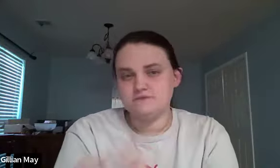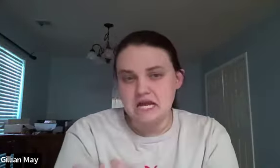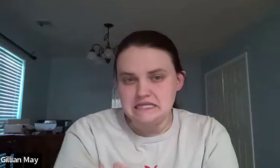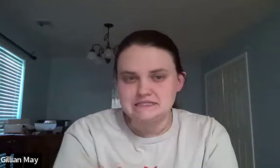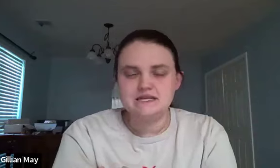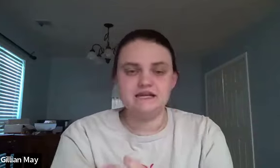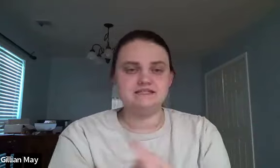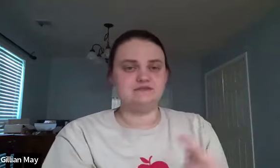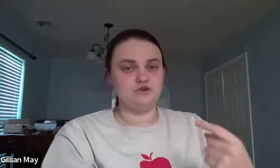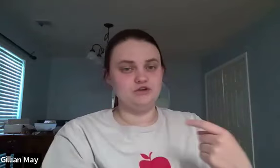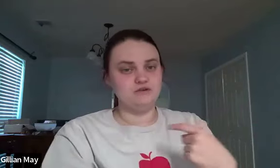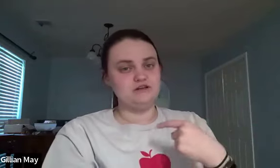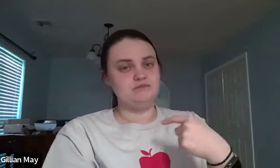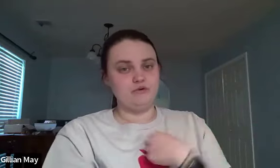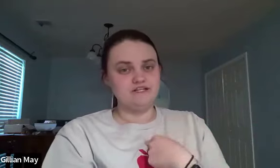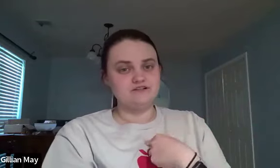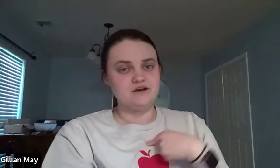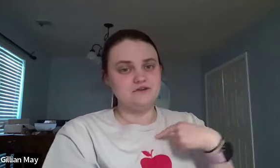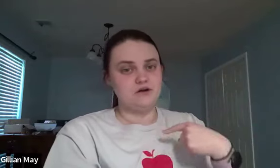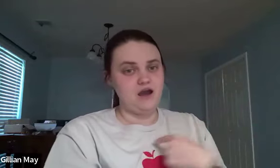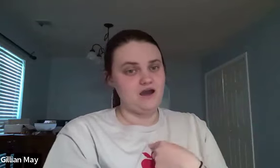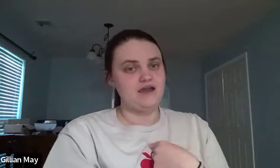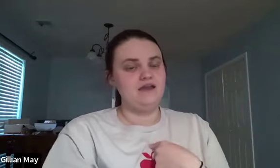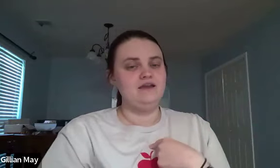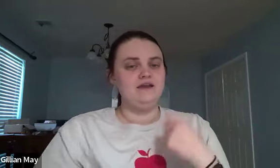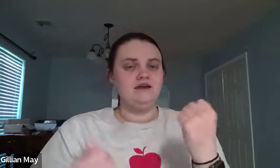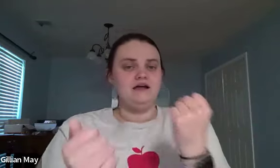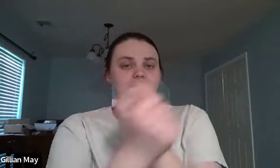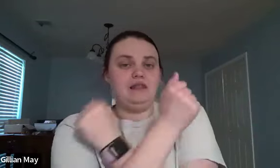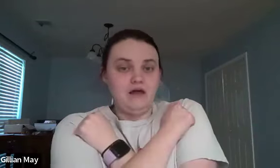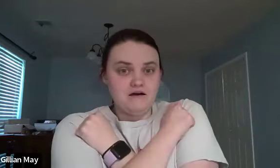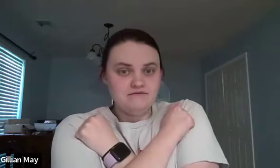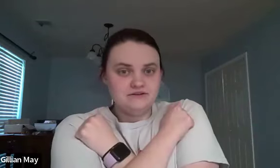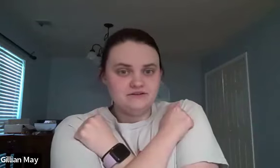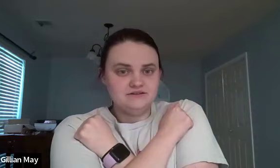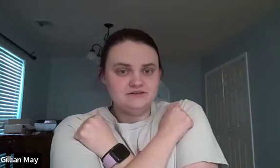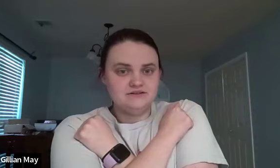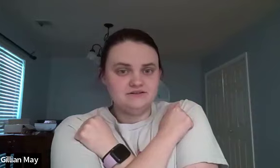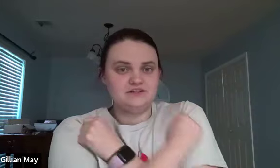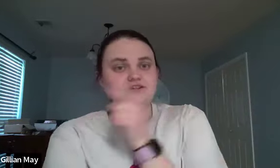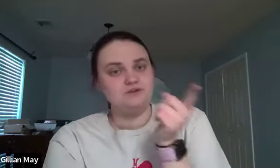friends. And it's where you literally point to yourself. You go, I love you.